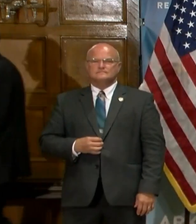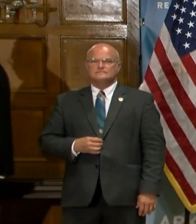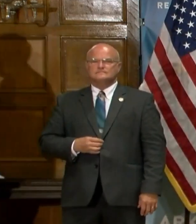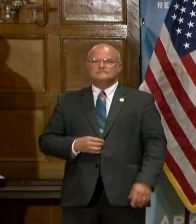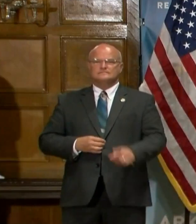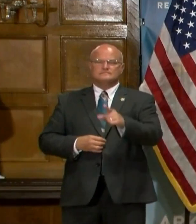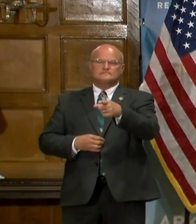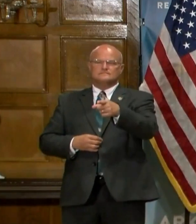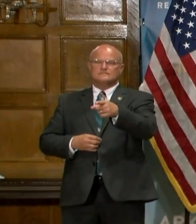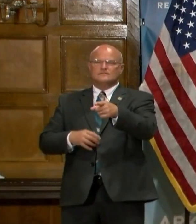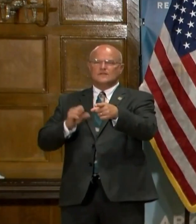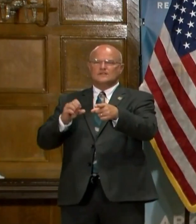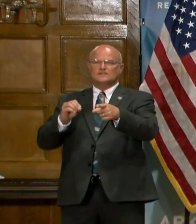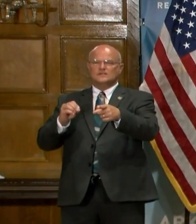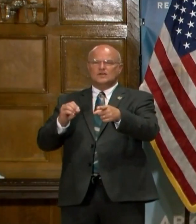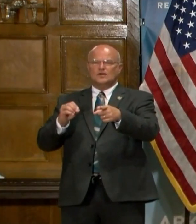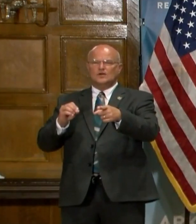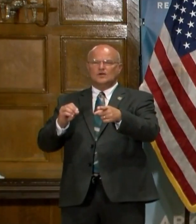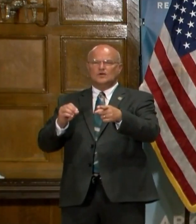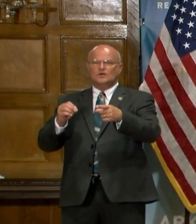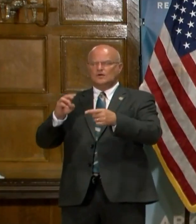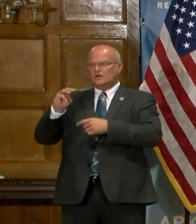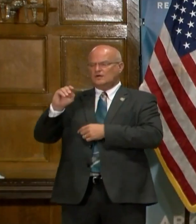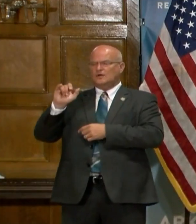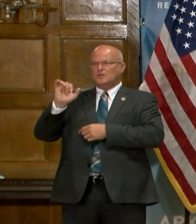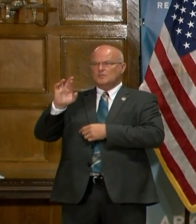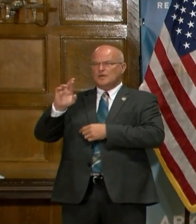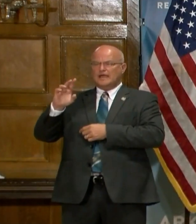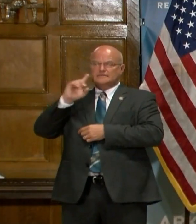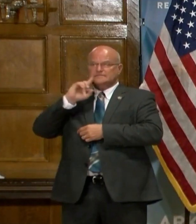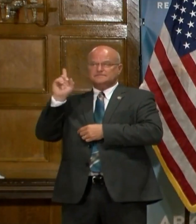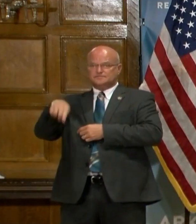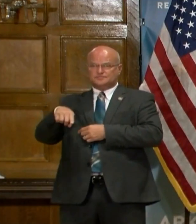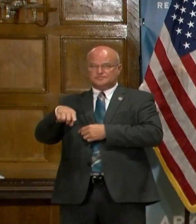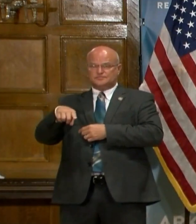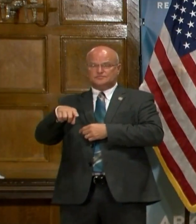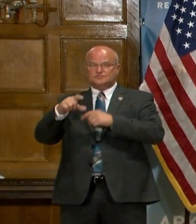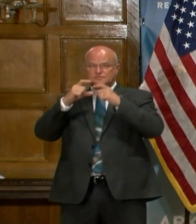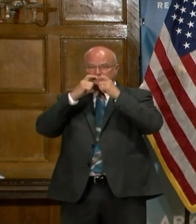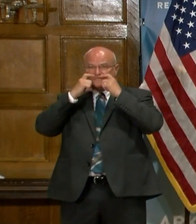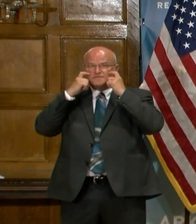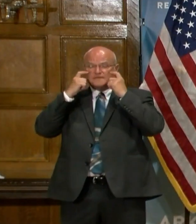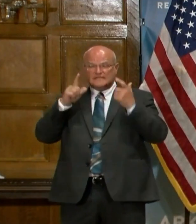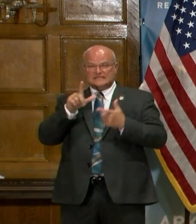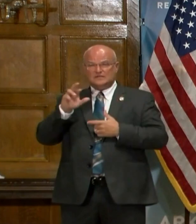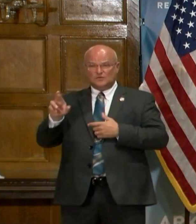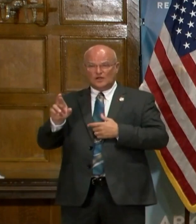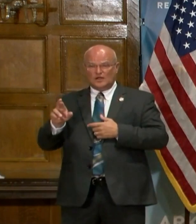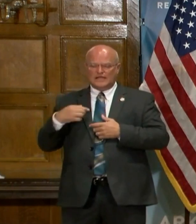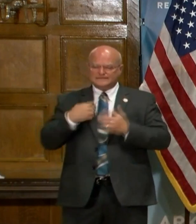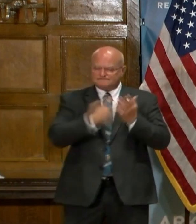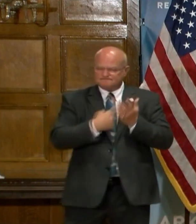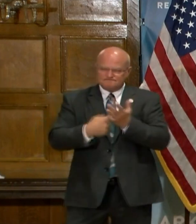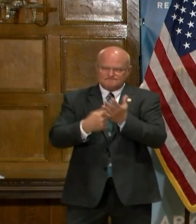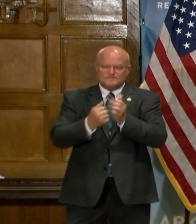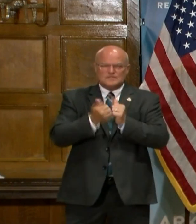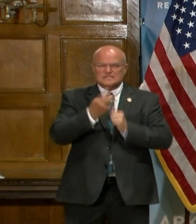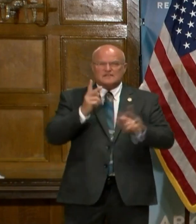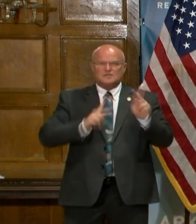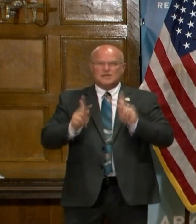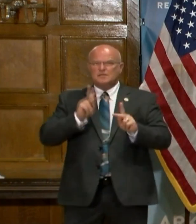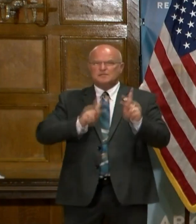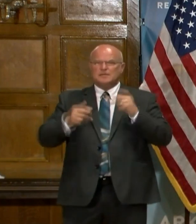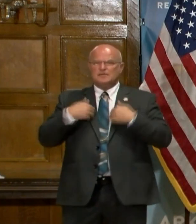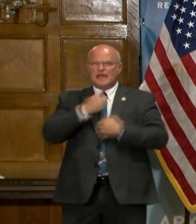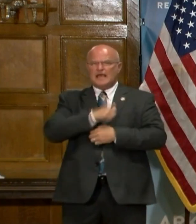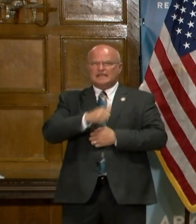Yes. So after Mayor Scott put in the mask ordinance in place, I did talk to a number of people, and a lot of them had